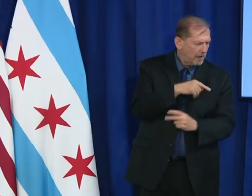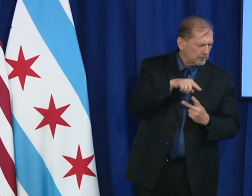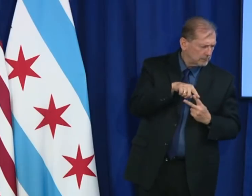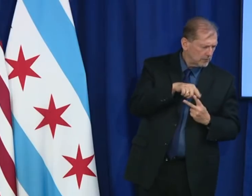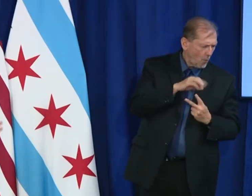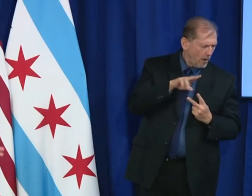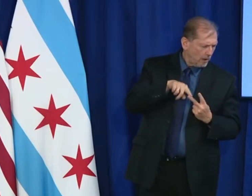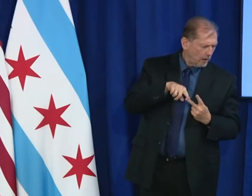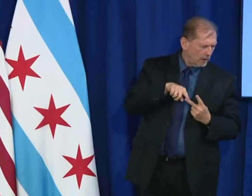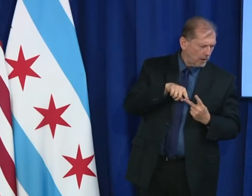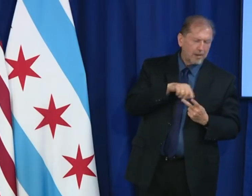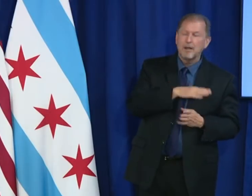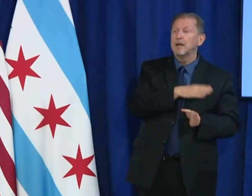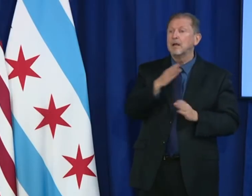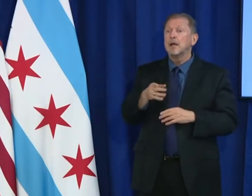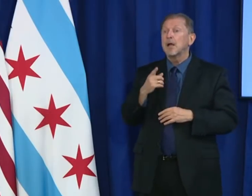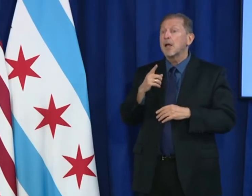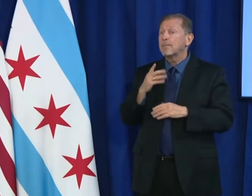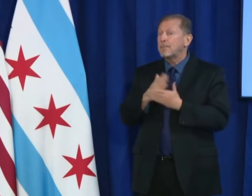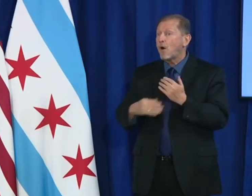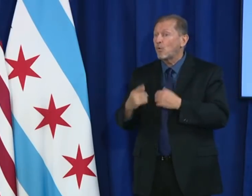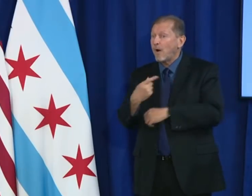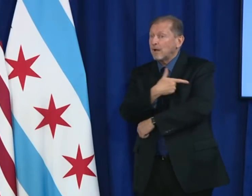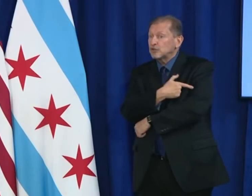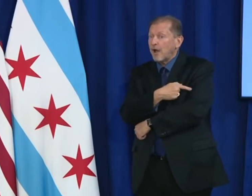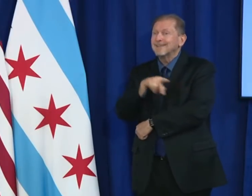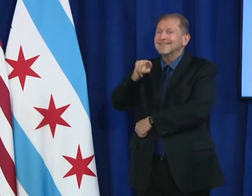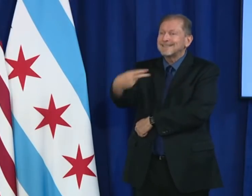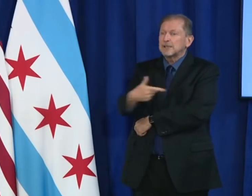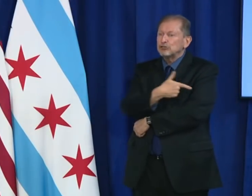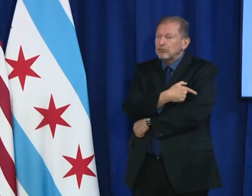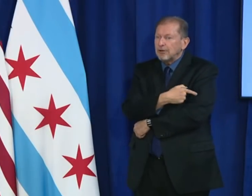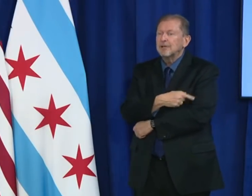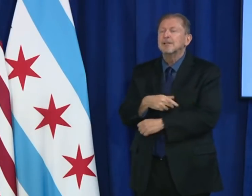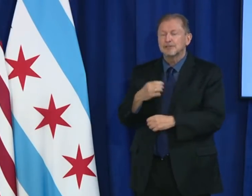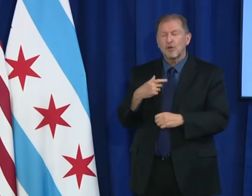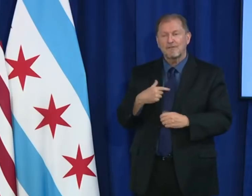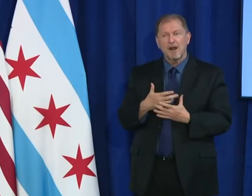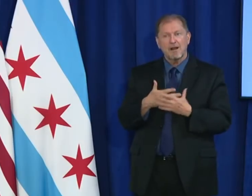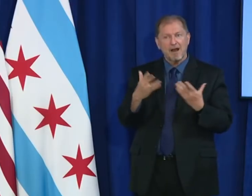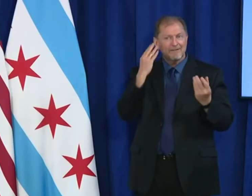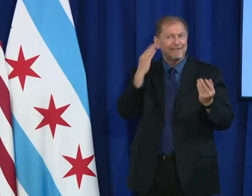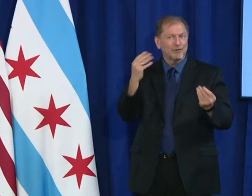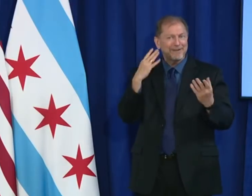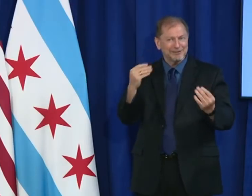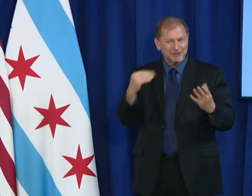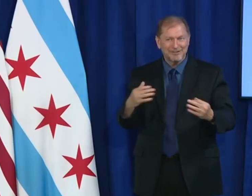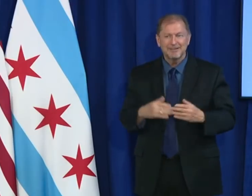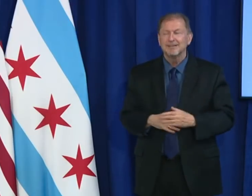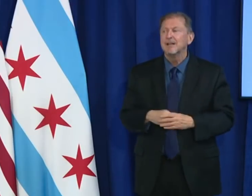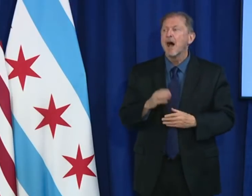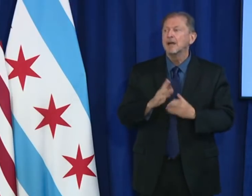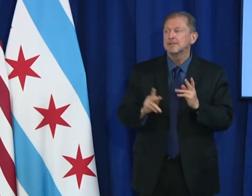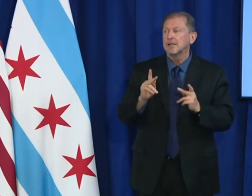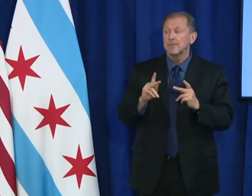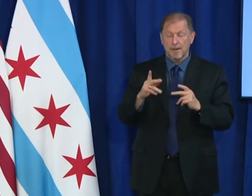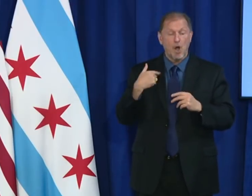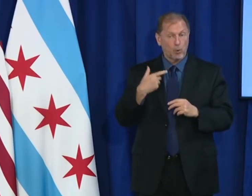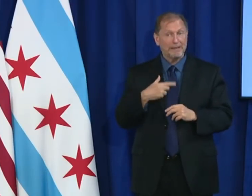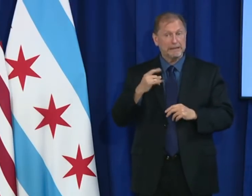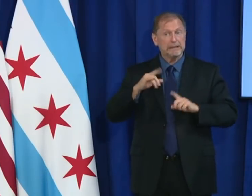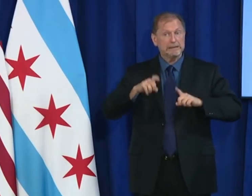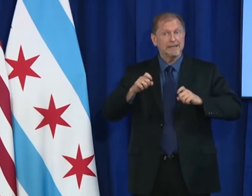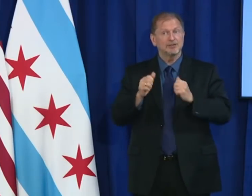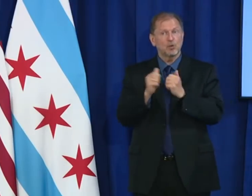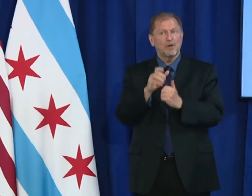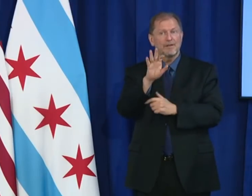doses. There may need to be follow-up down the line. So this is a big tech piece as well, but we're already done with it. We used it for flu. It's working